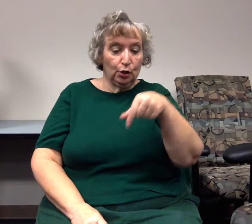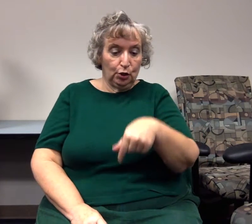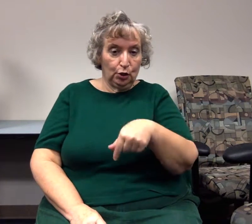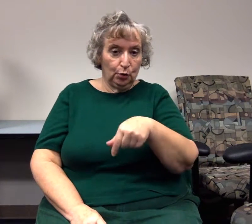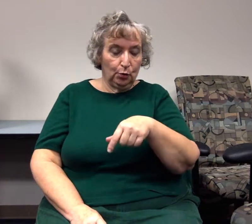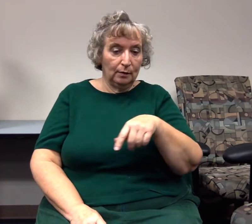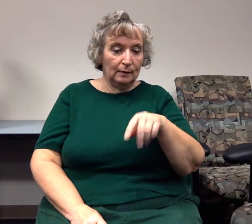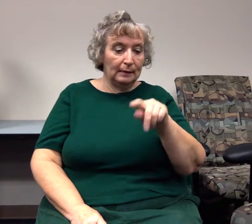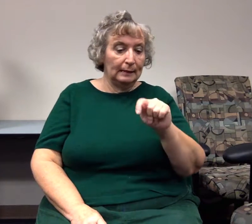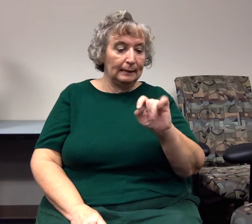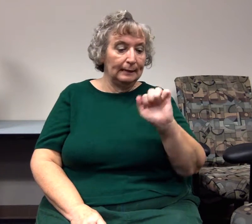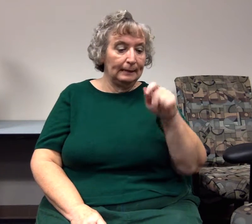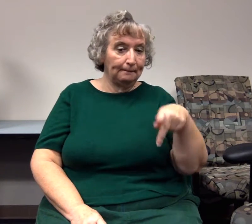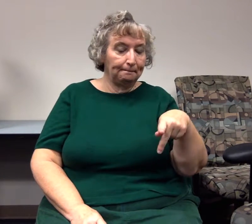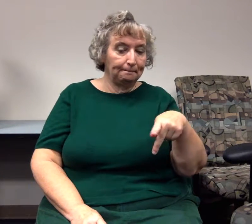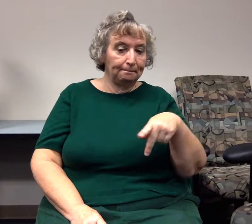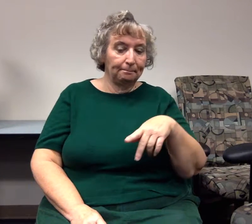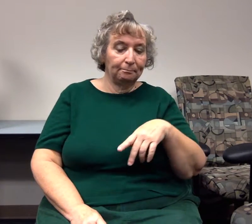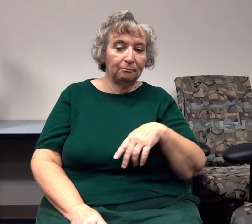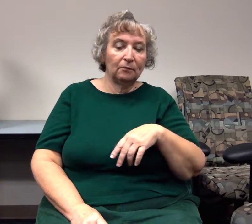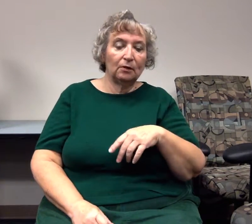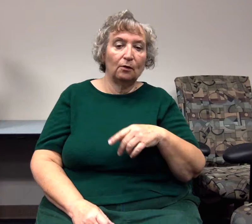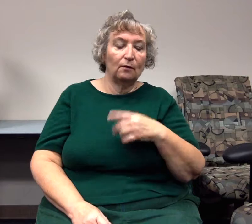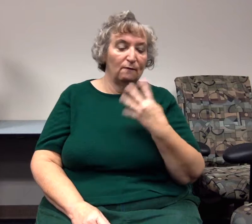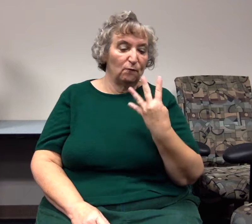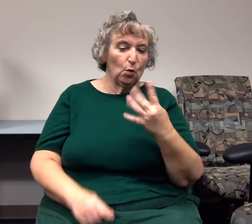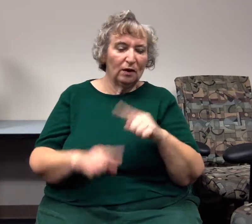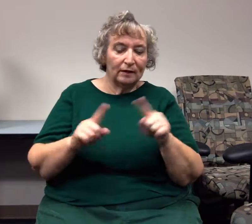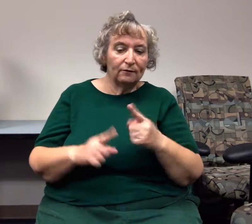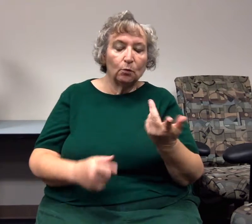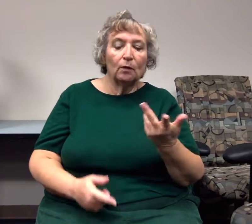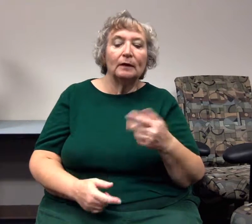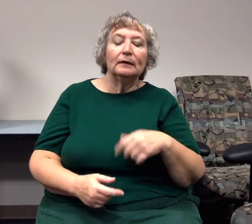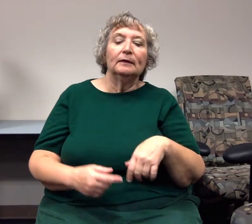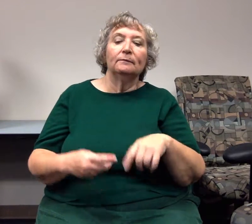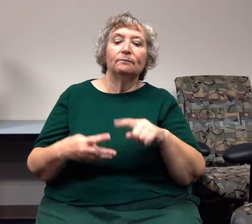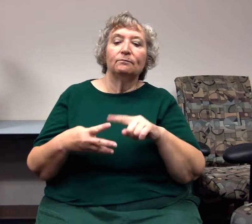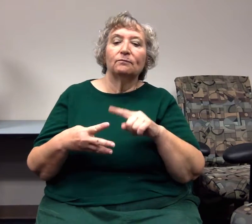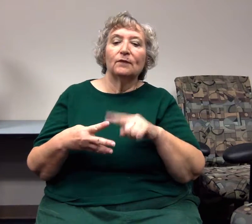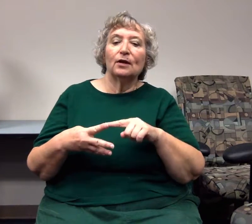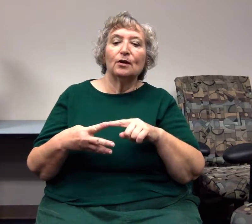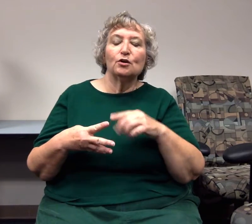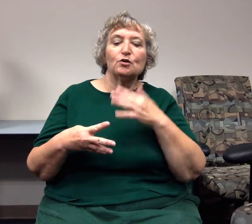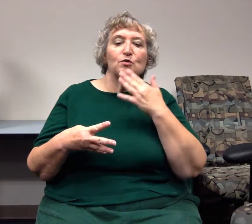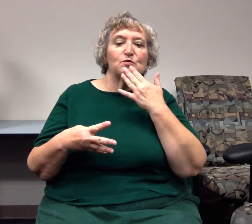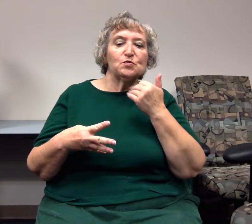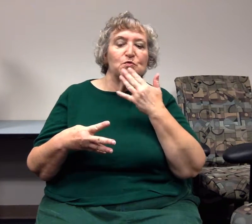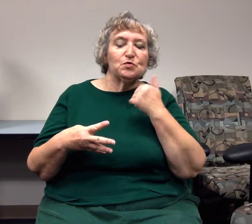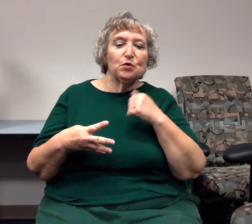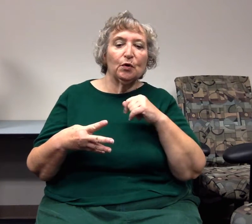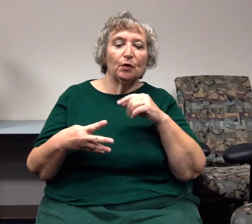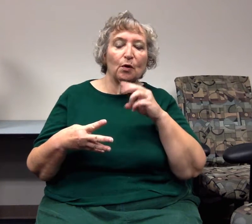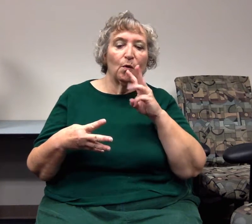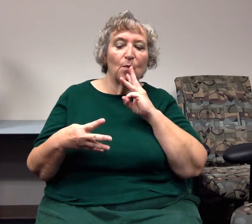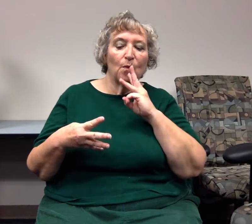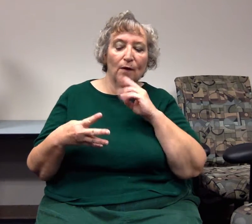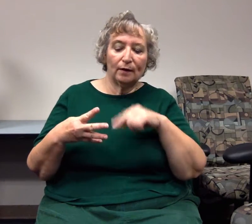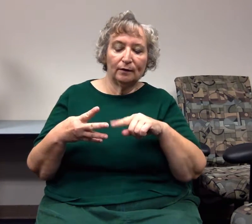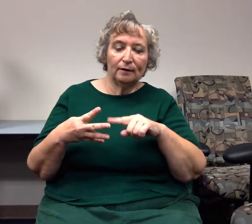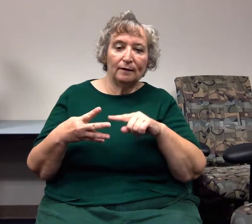water, sugary water, vinegar, I know you're going to love that one, and coffee.